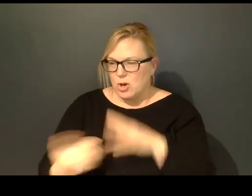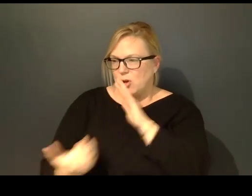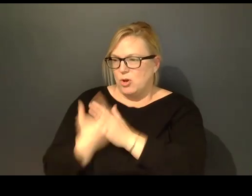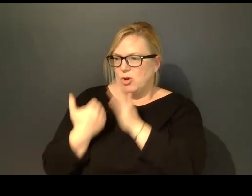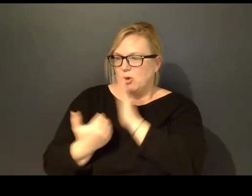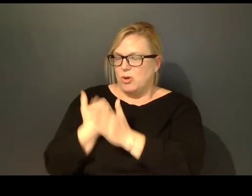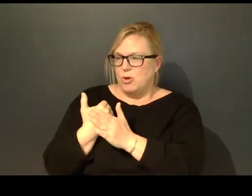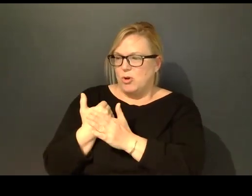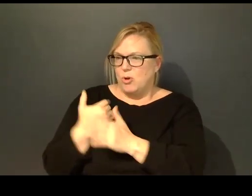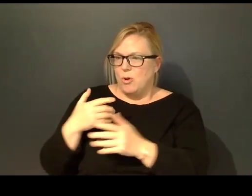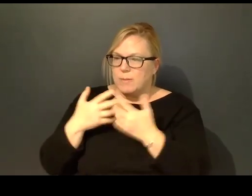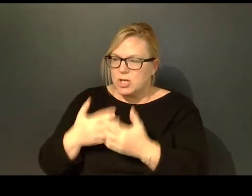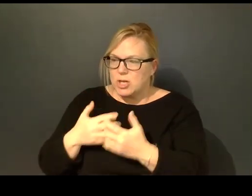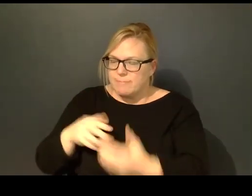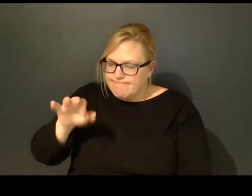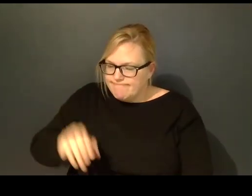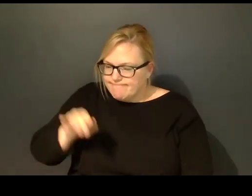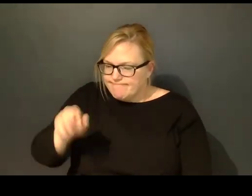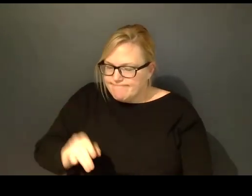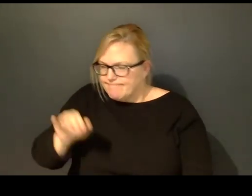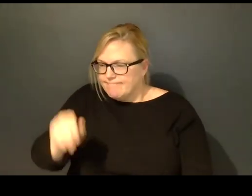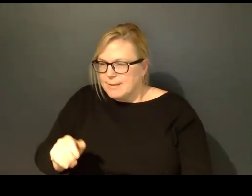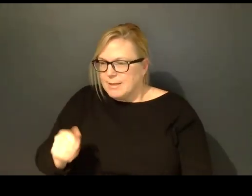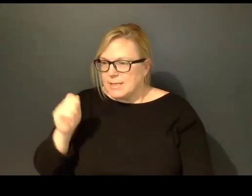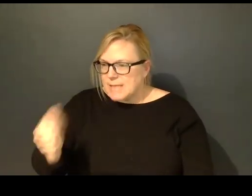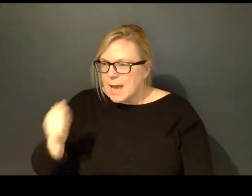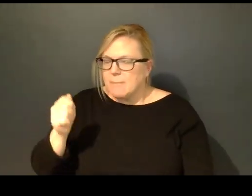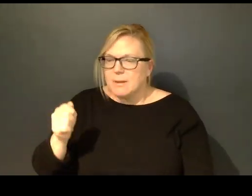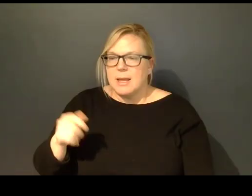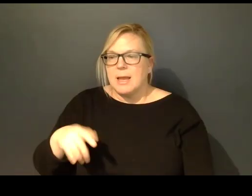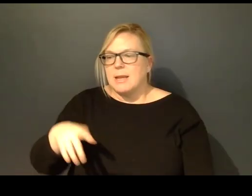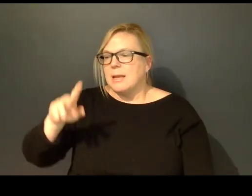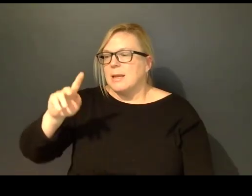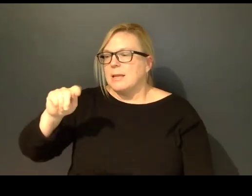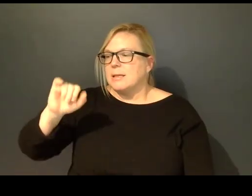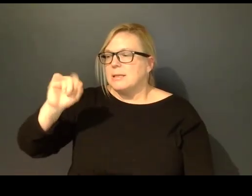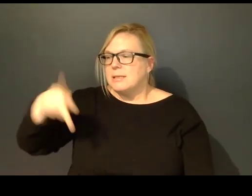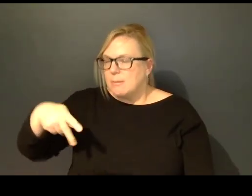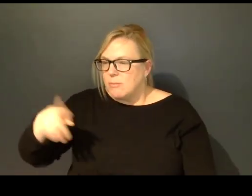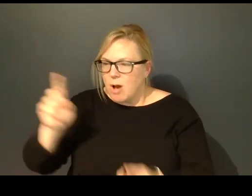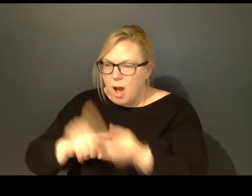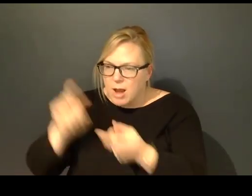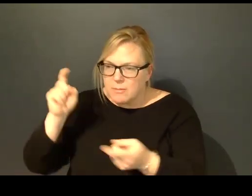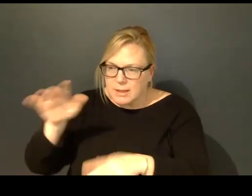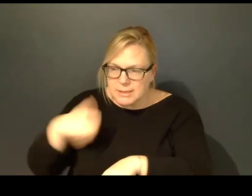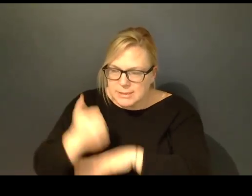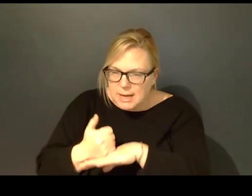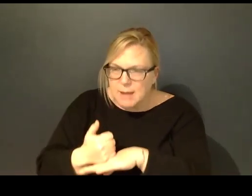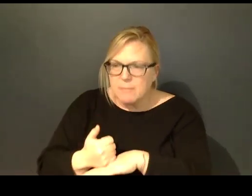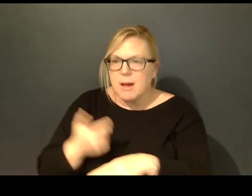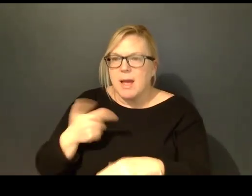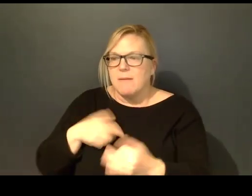that has only tap enabled and the tips are all automatically set at whatever rates, and I have to just go through and hope for the